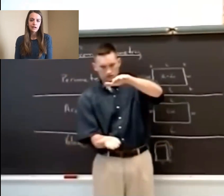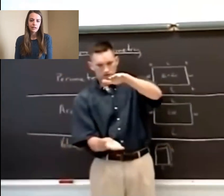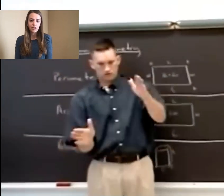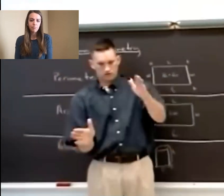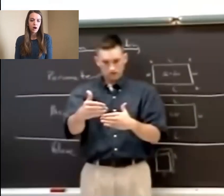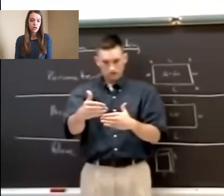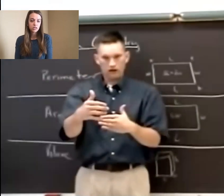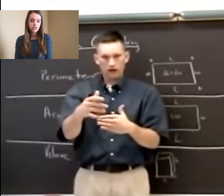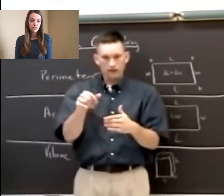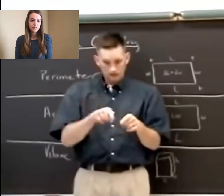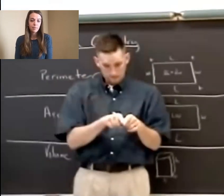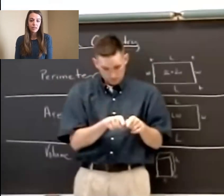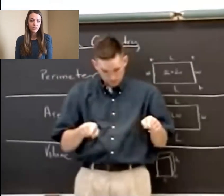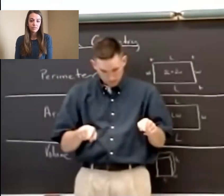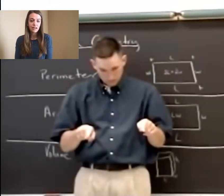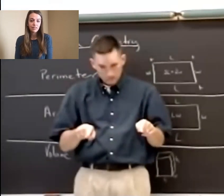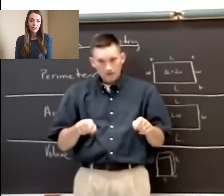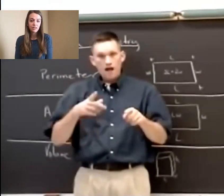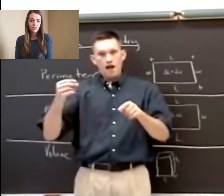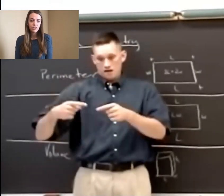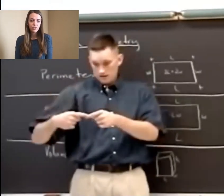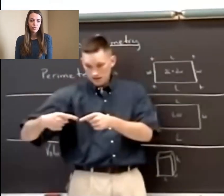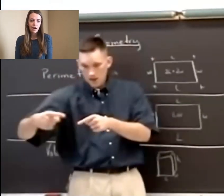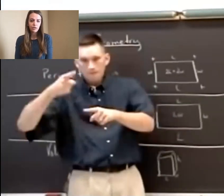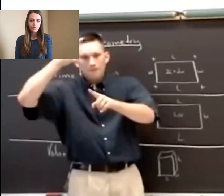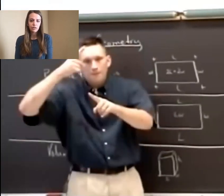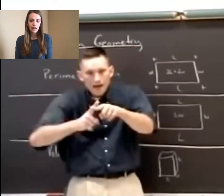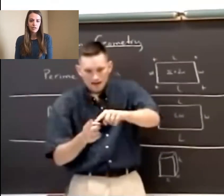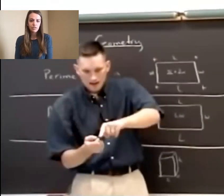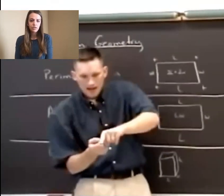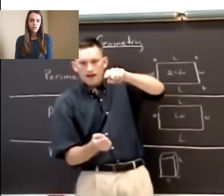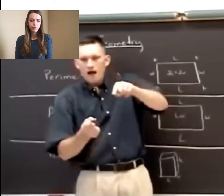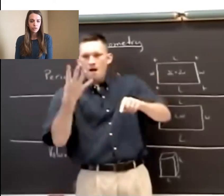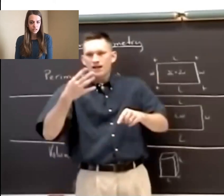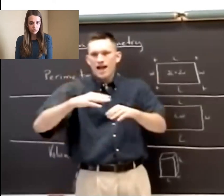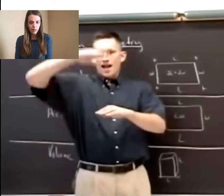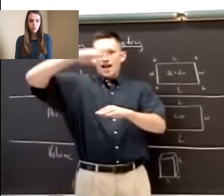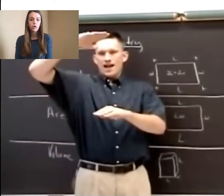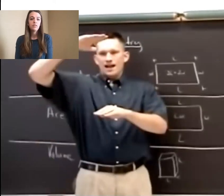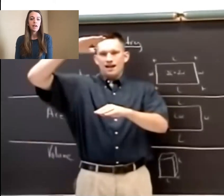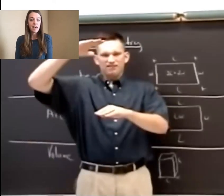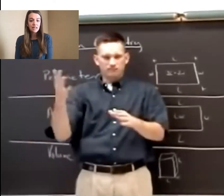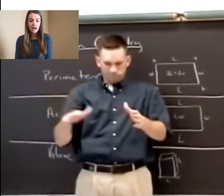Exactly, a box of something, of anything. You calculate the length plus times the width and the